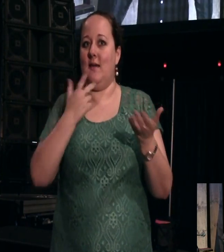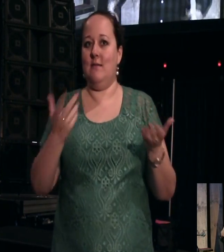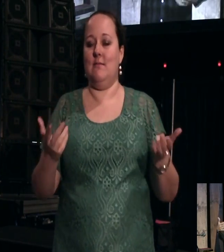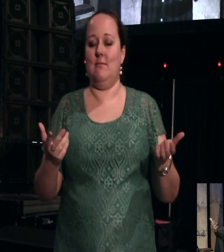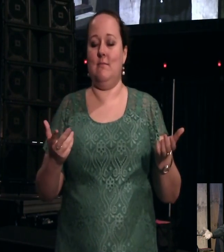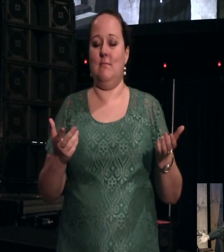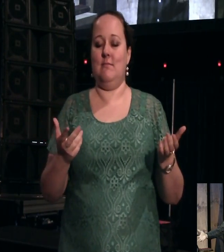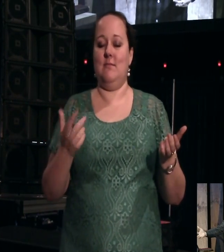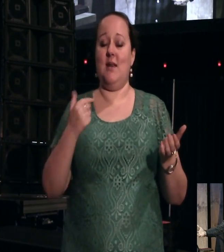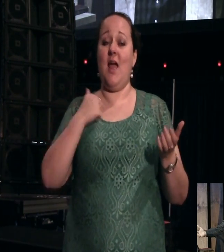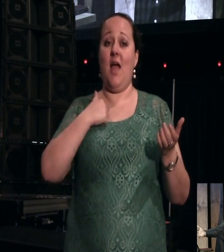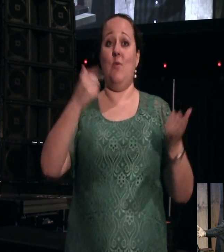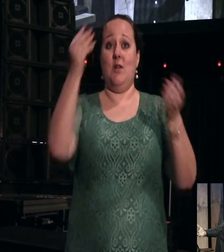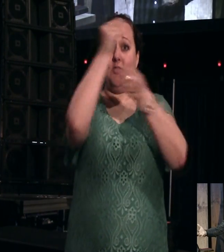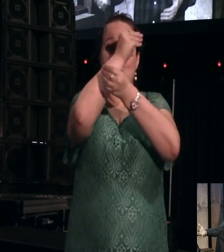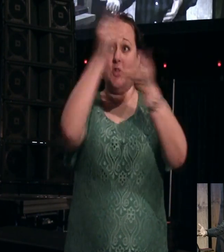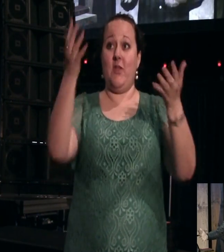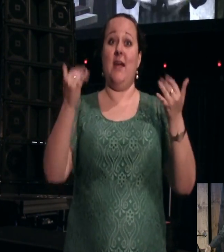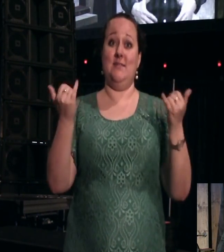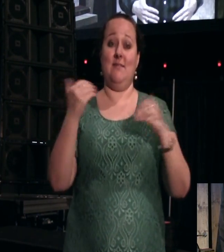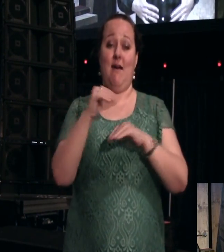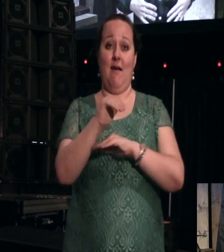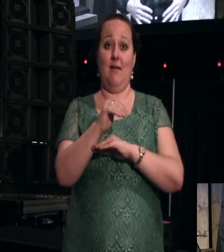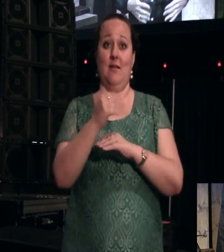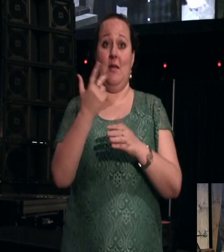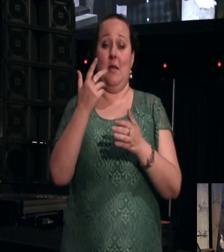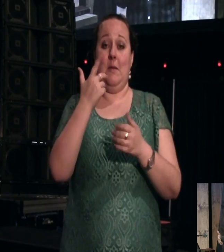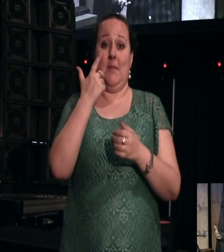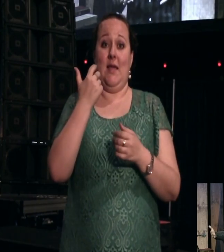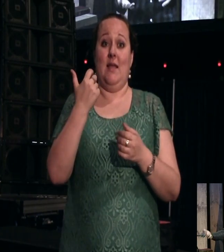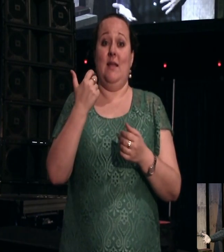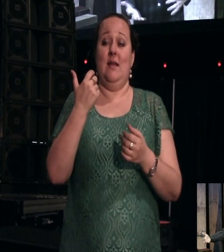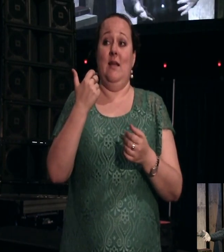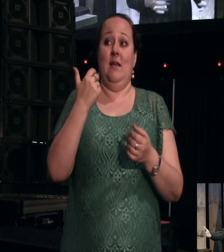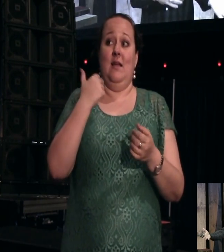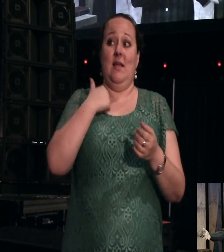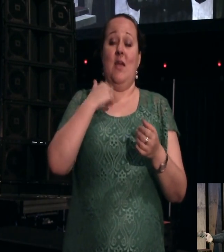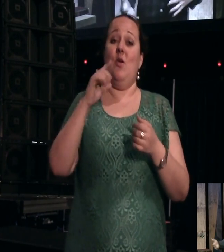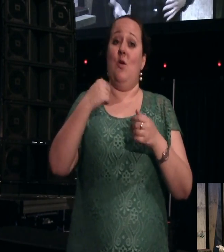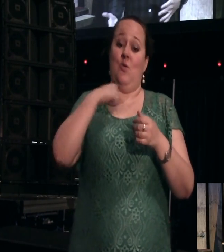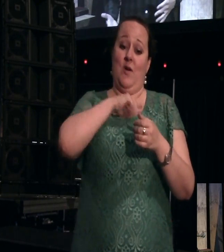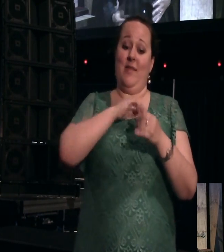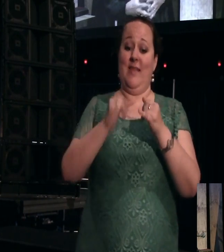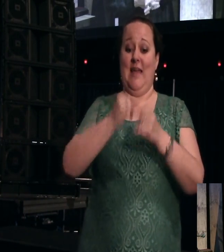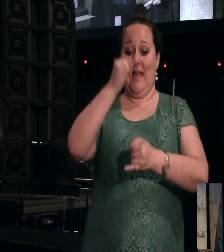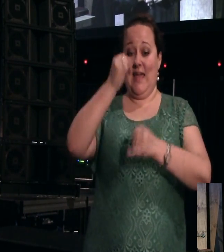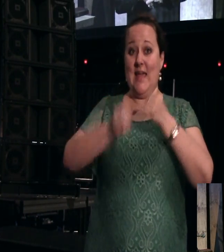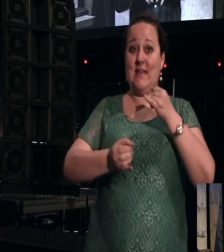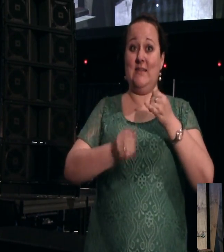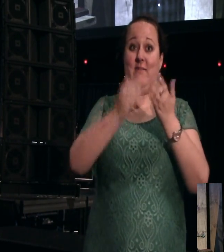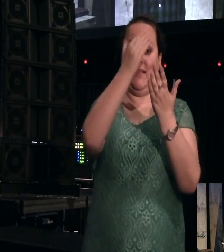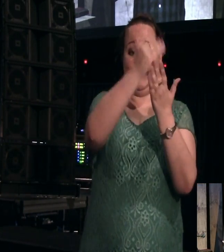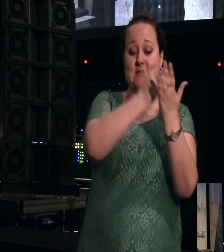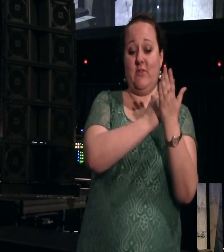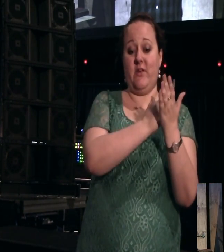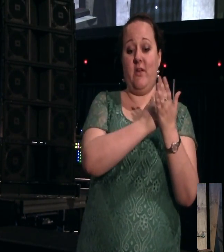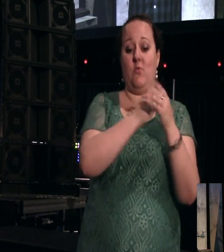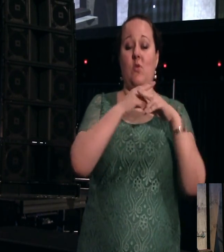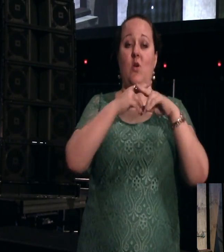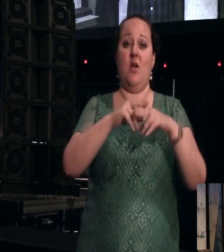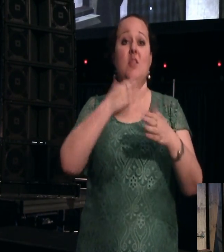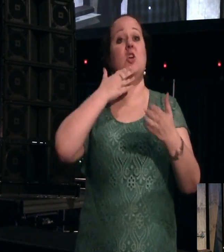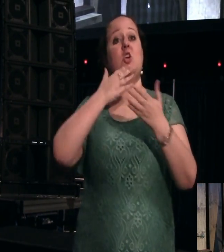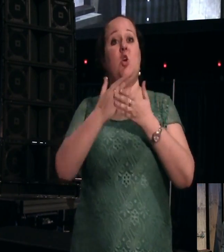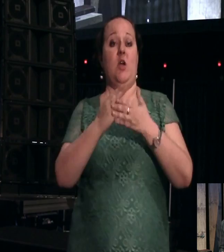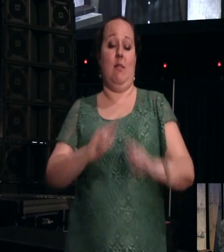what would you tell yourself? And I want to share that with you tonight because we're in the middle. We're really not in the middle.